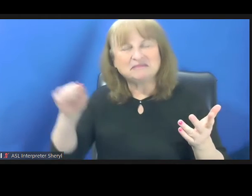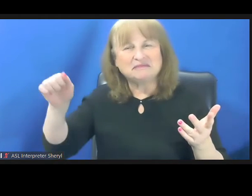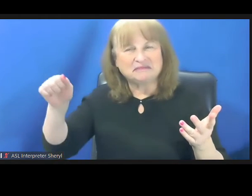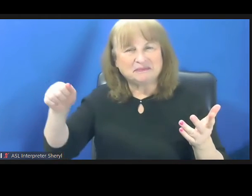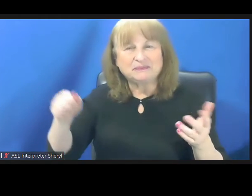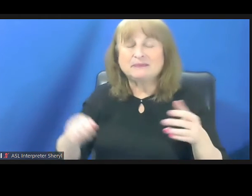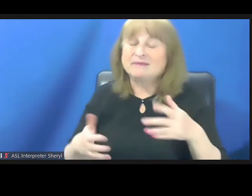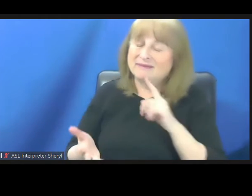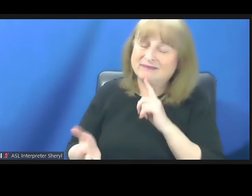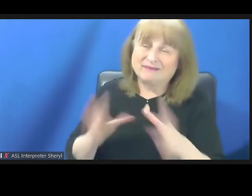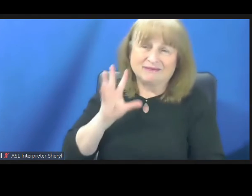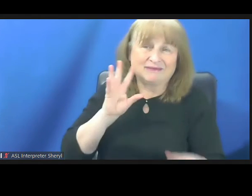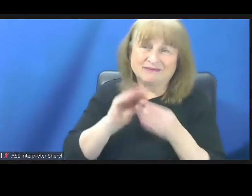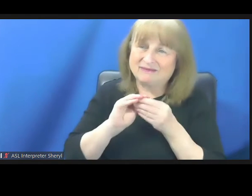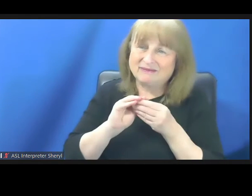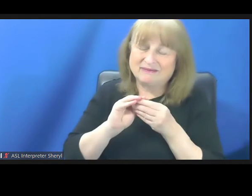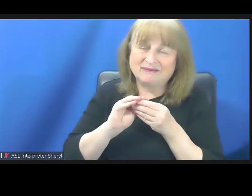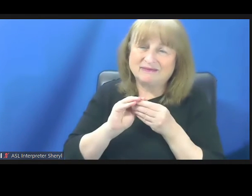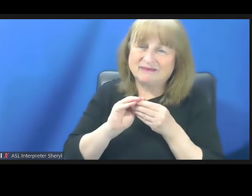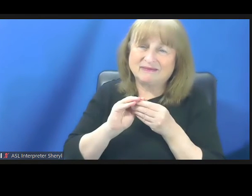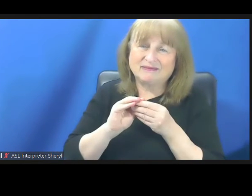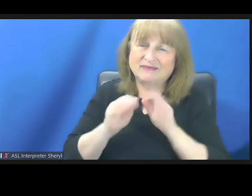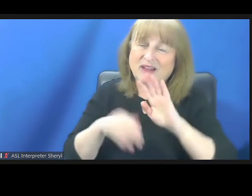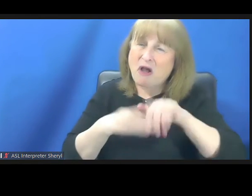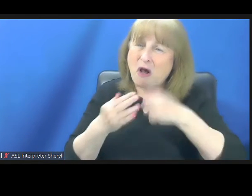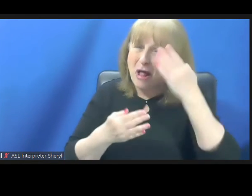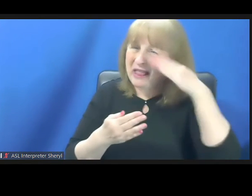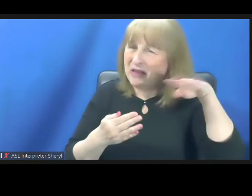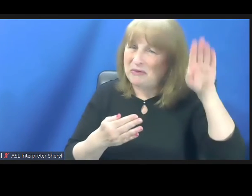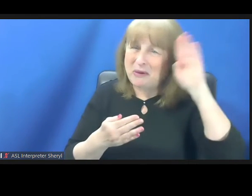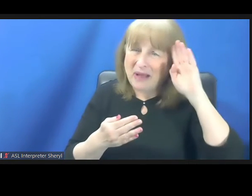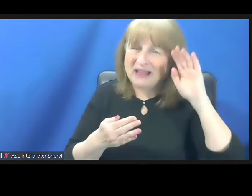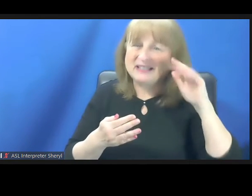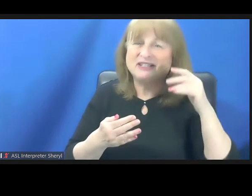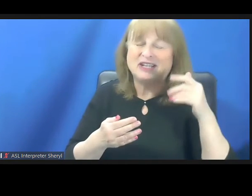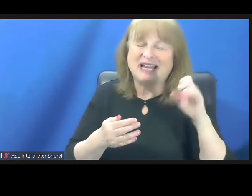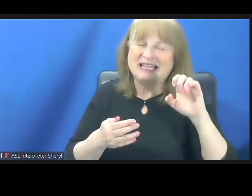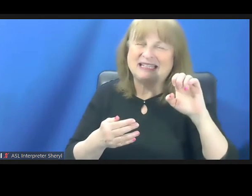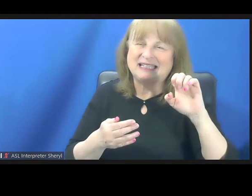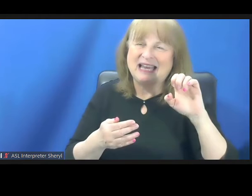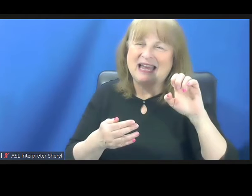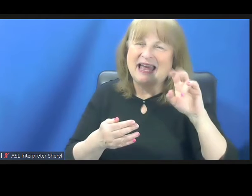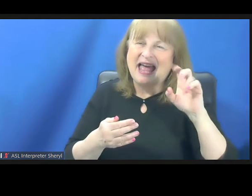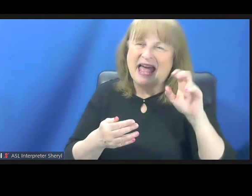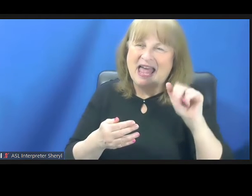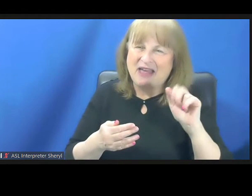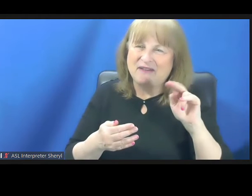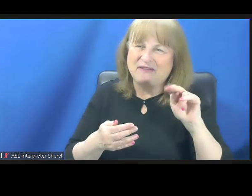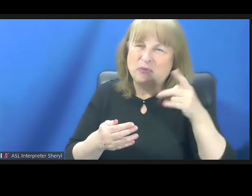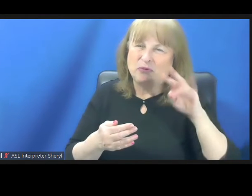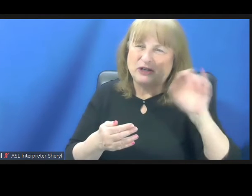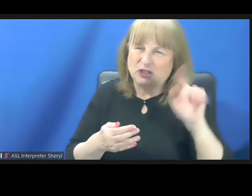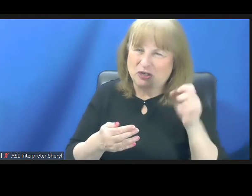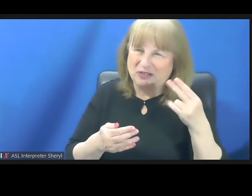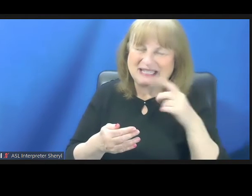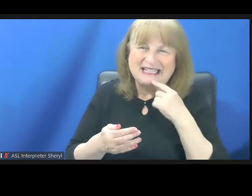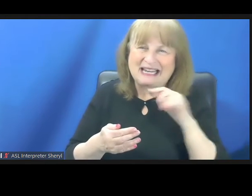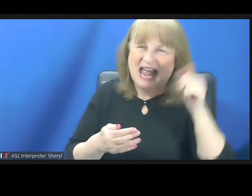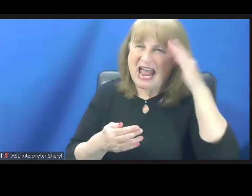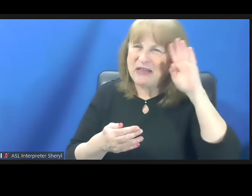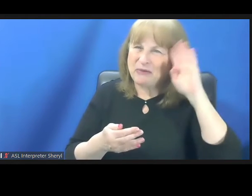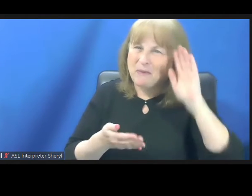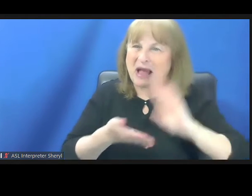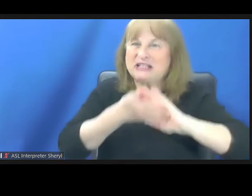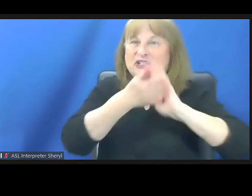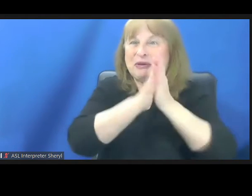After all anthropology, as Evans Pritchard used to say at the end of life, anthropology turns into